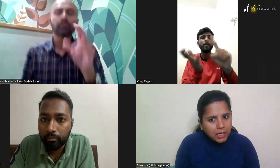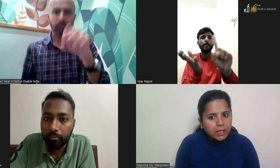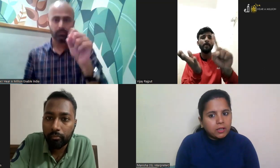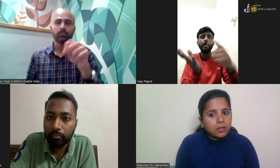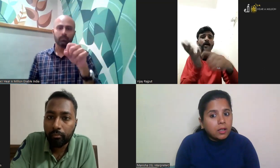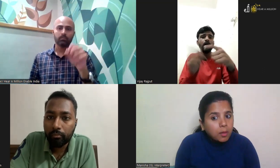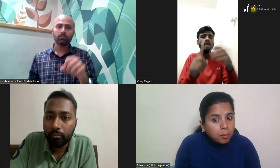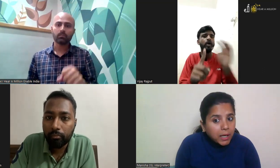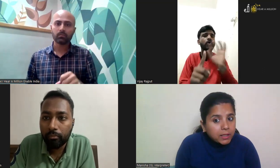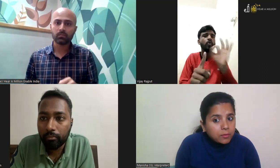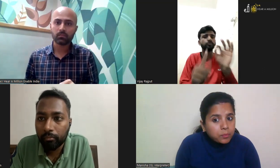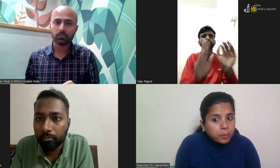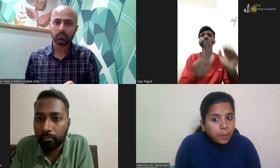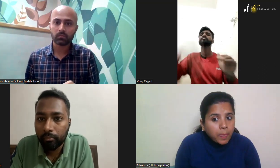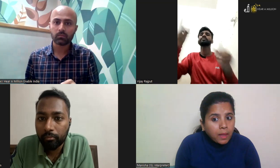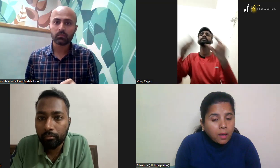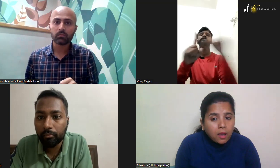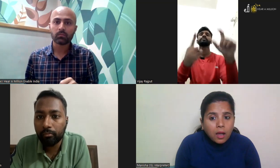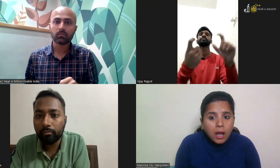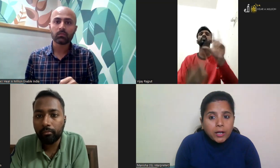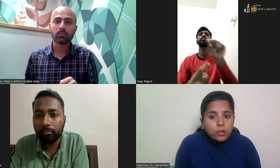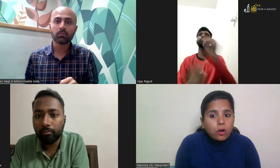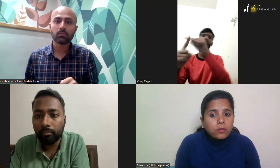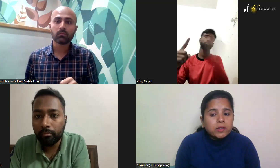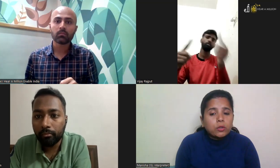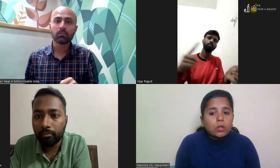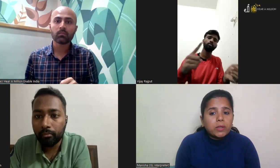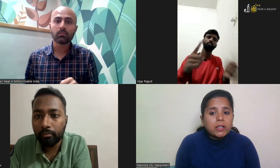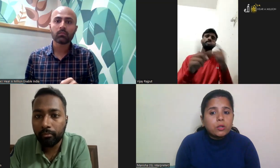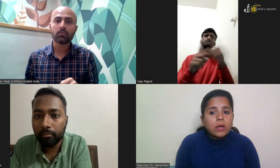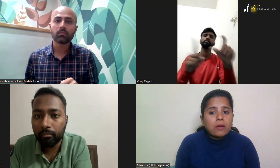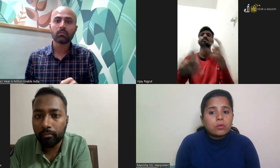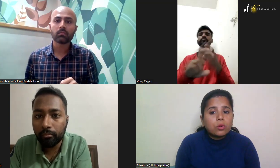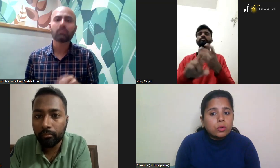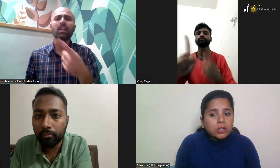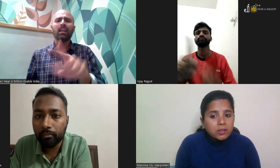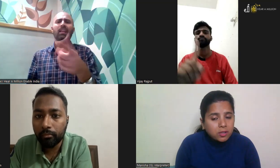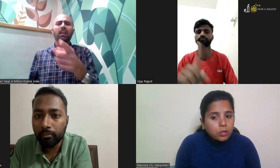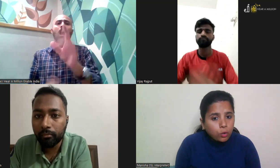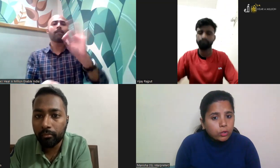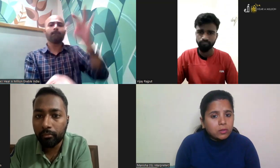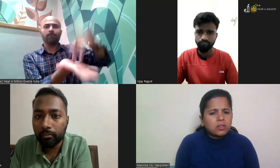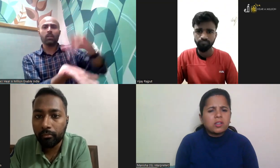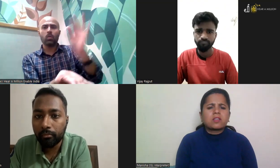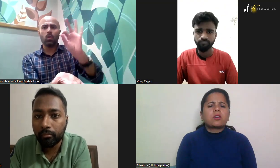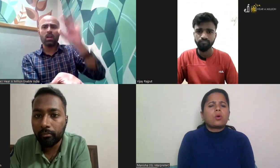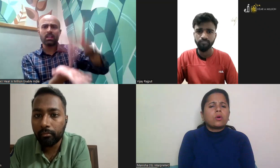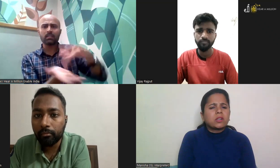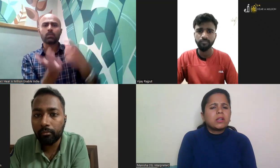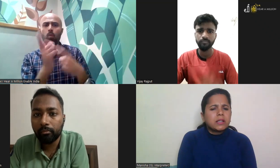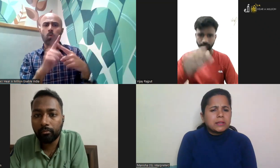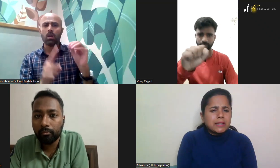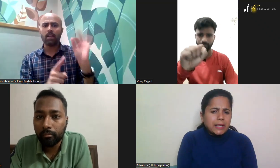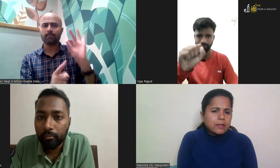they denied. But RTO office, they told me that you have to go to the district court, also district